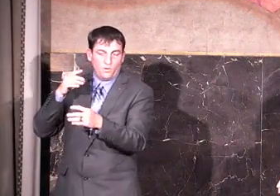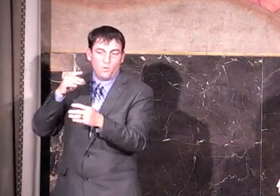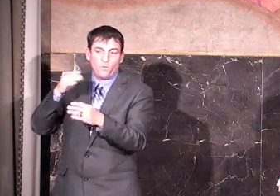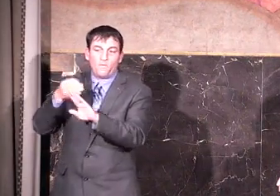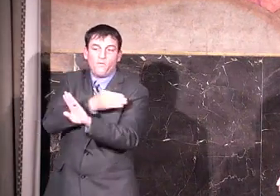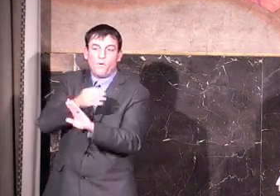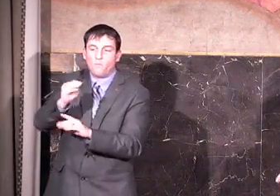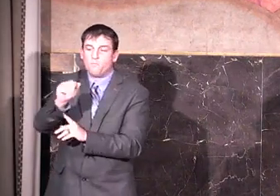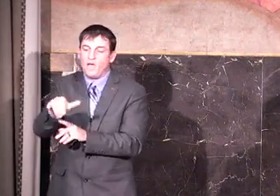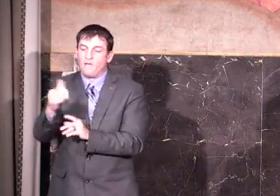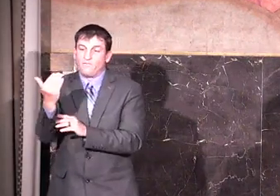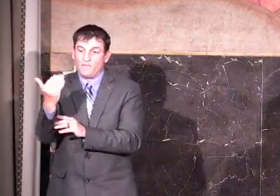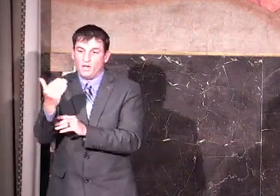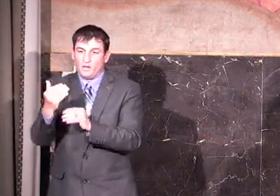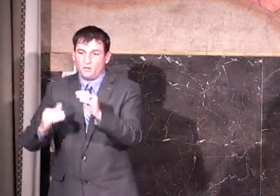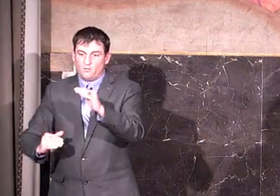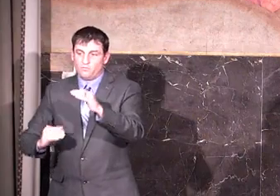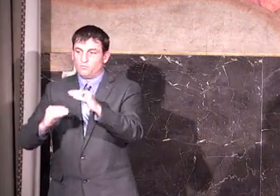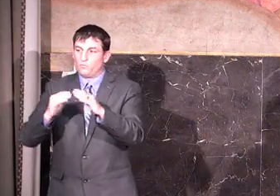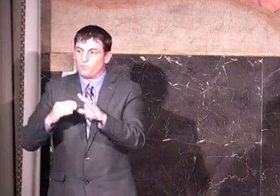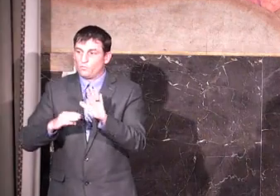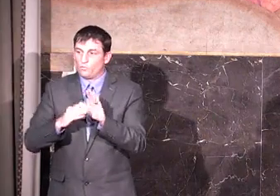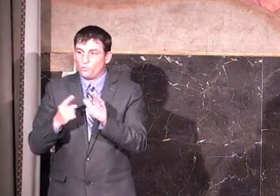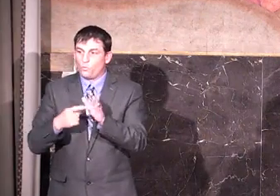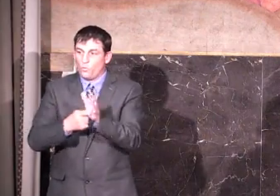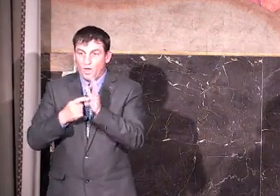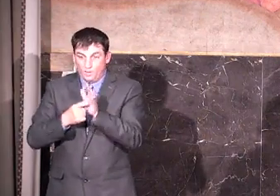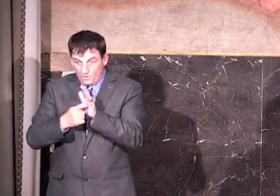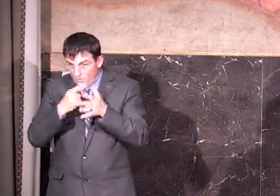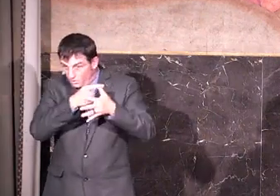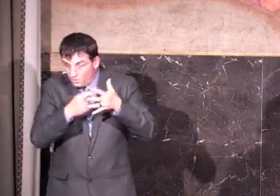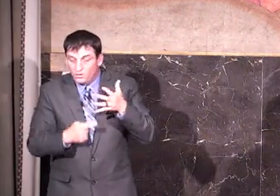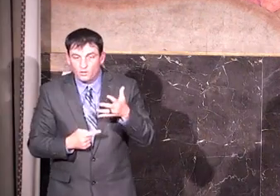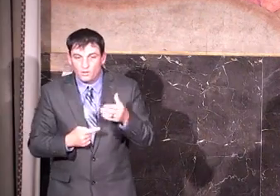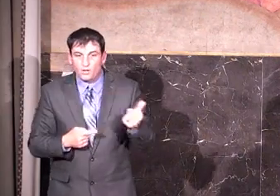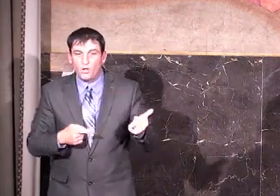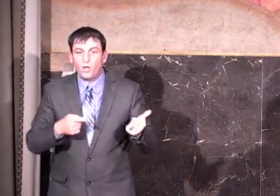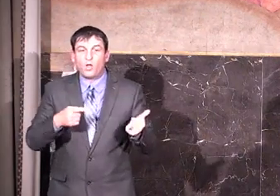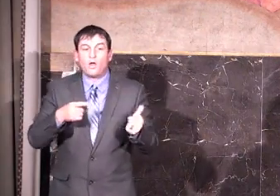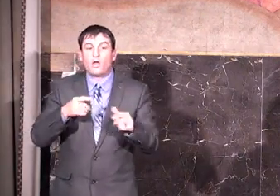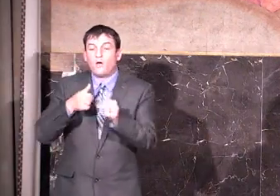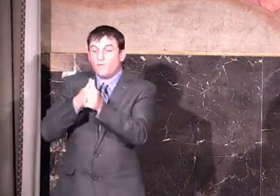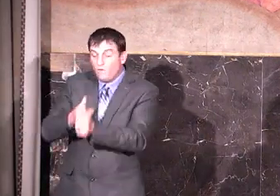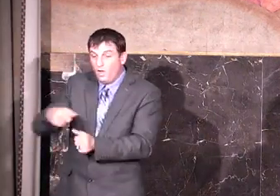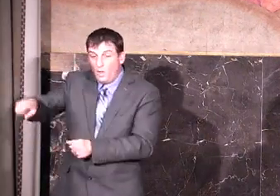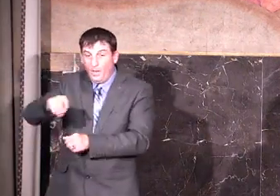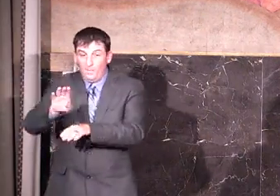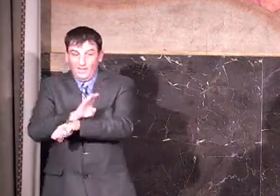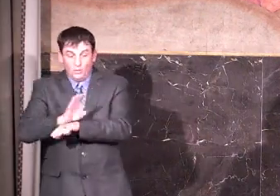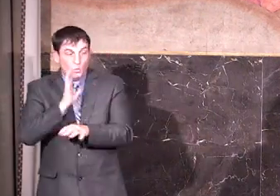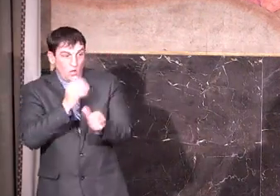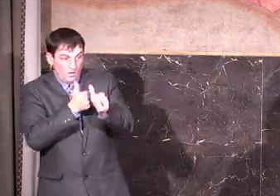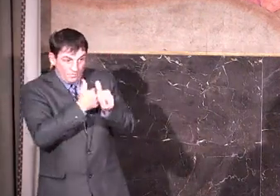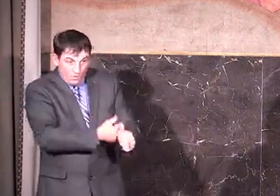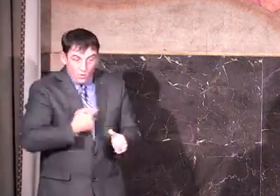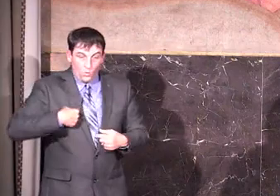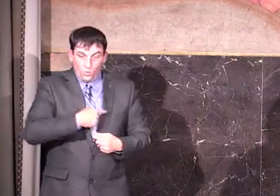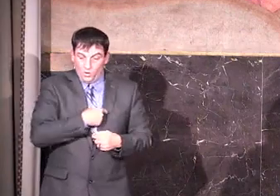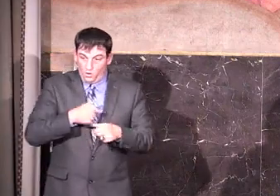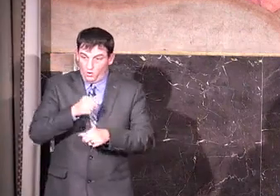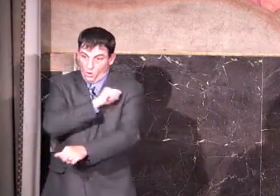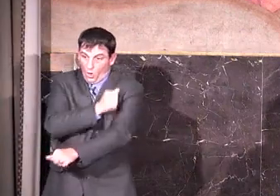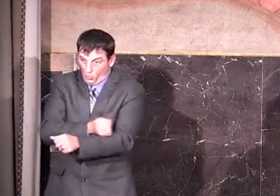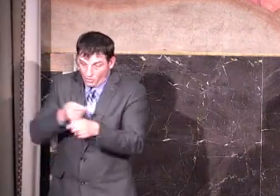if businesses will open in the fashion that we've authorized and conduct themselves accordingly. And